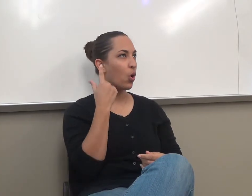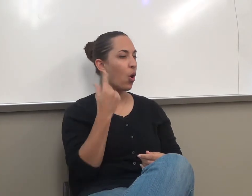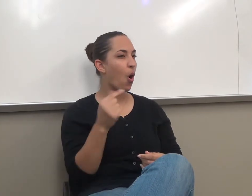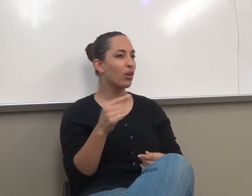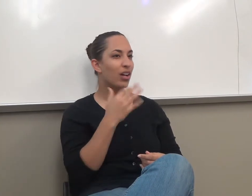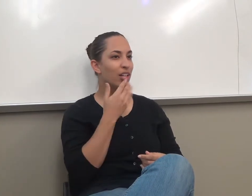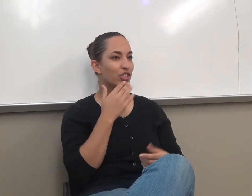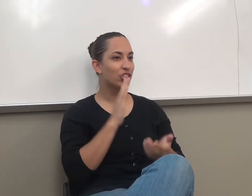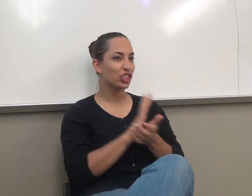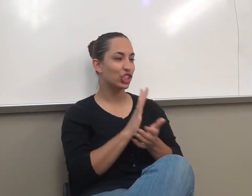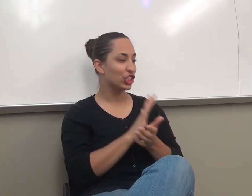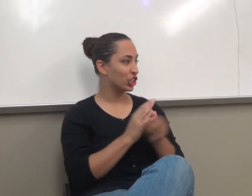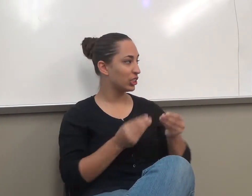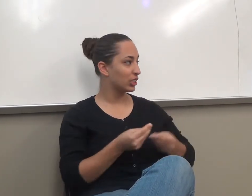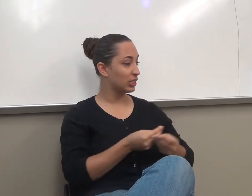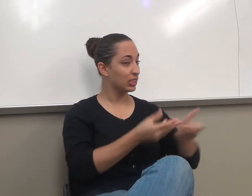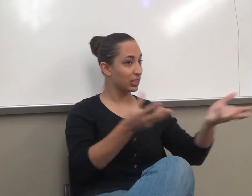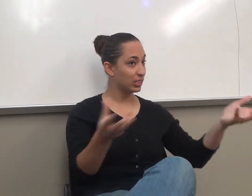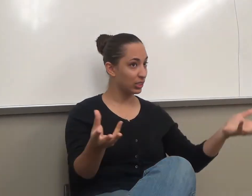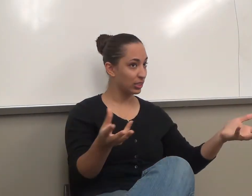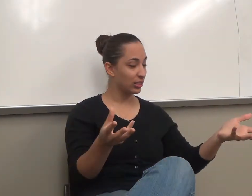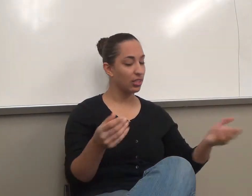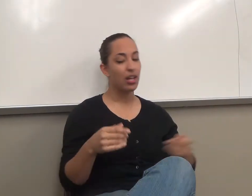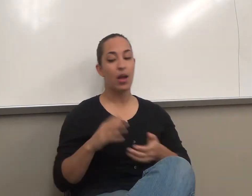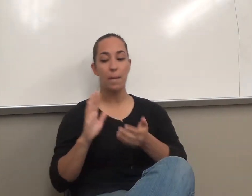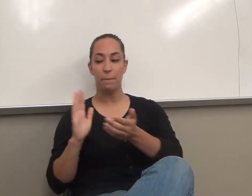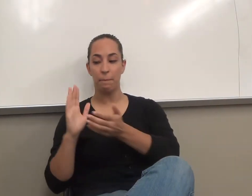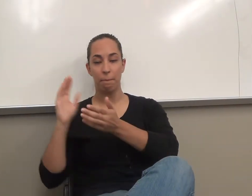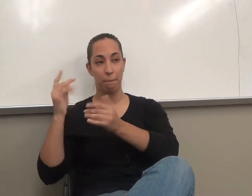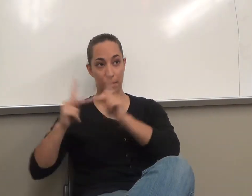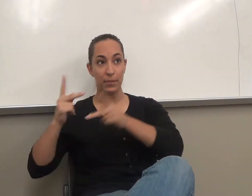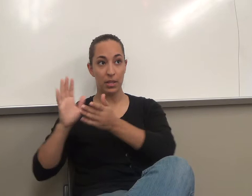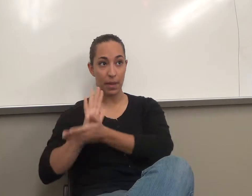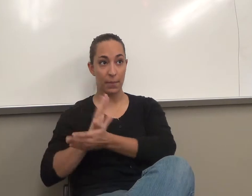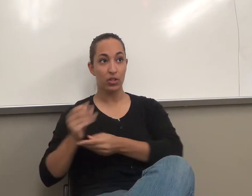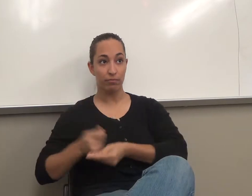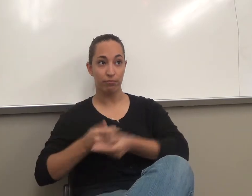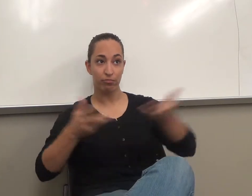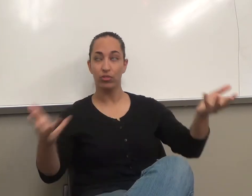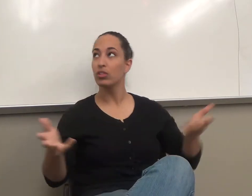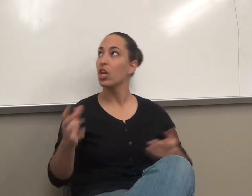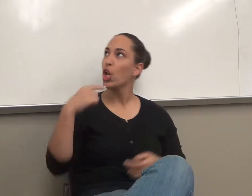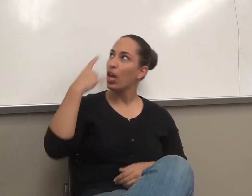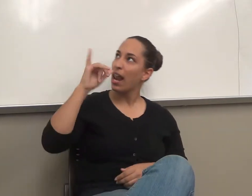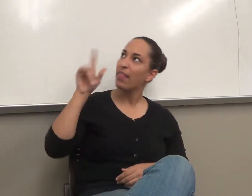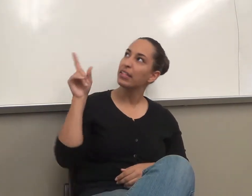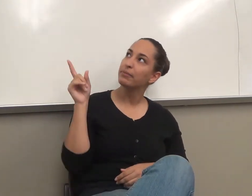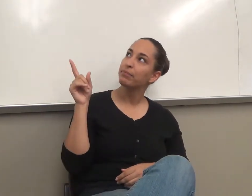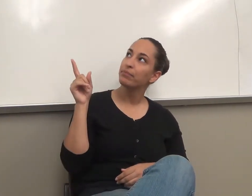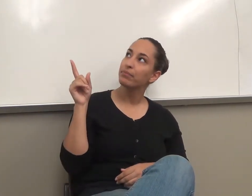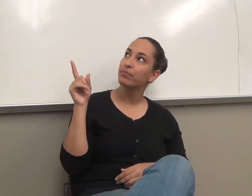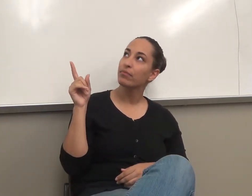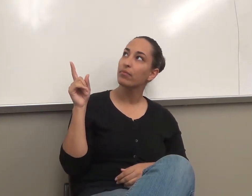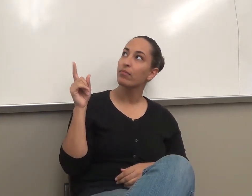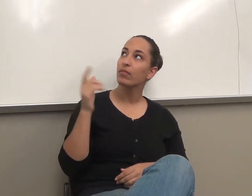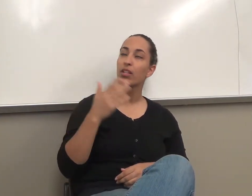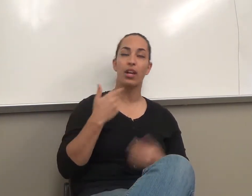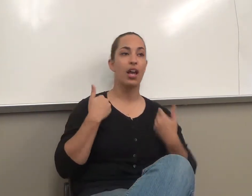okay? And you are gonna fill in, here's what it looks like. Your name, the writer's